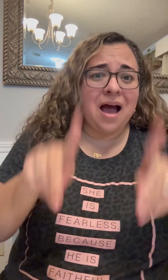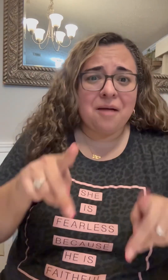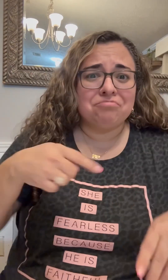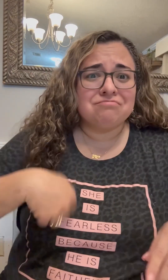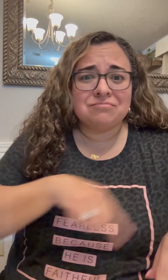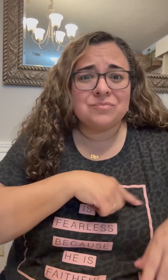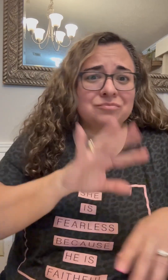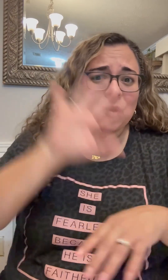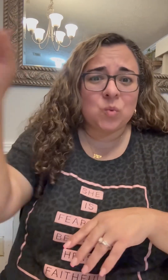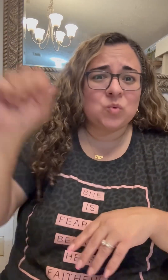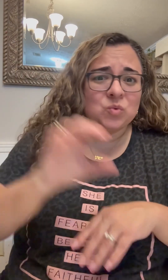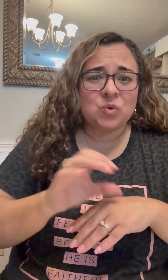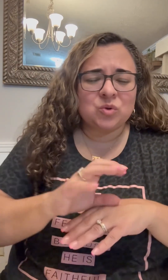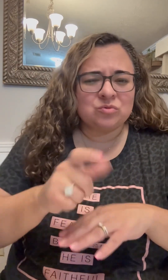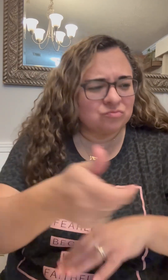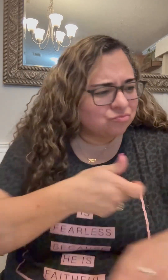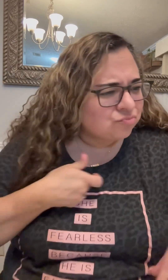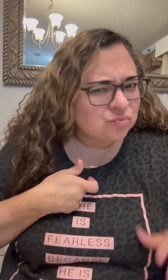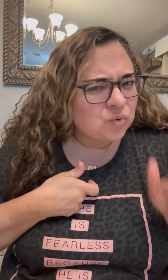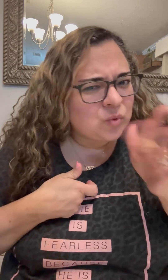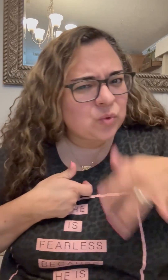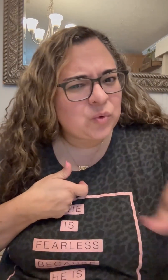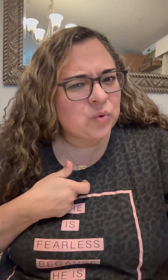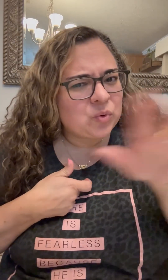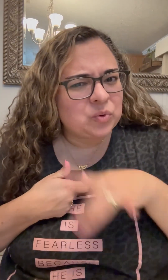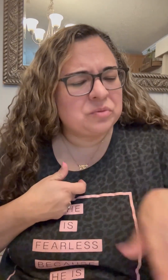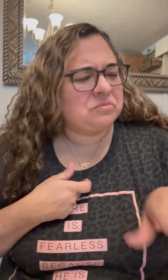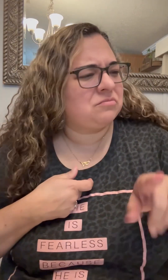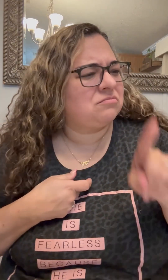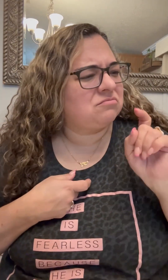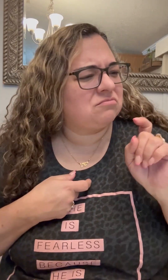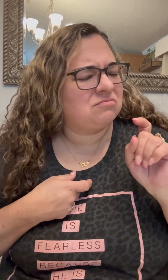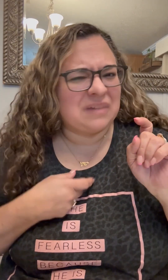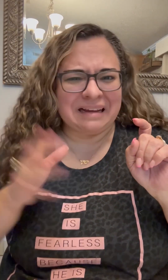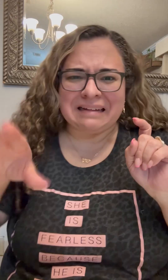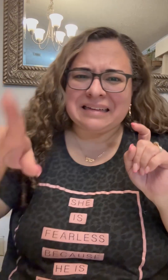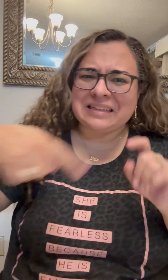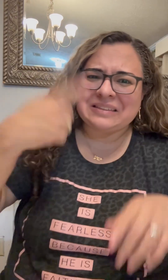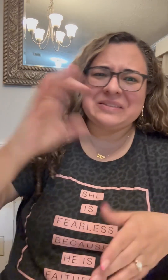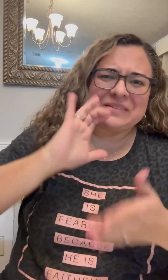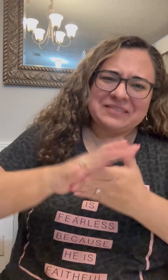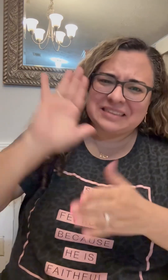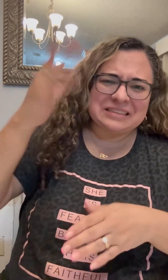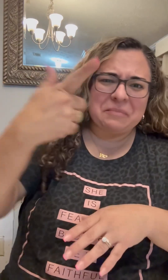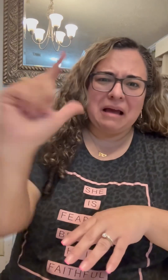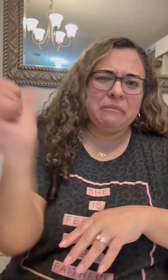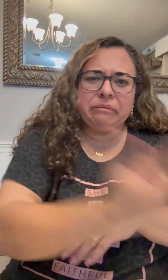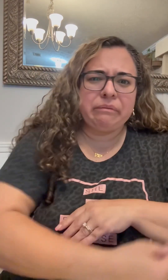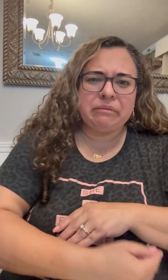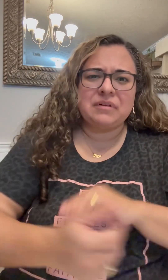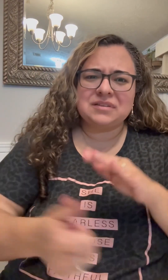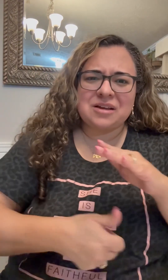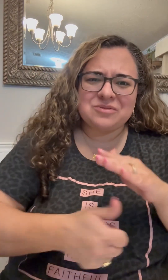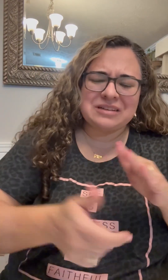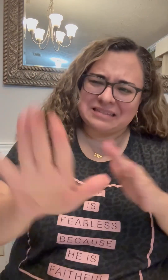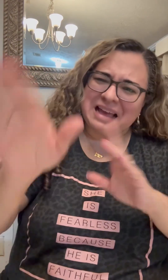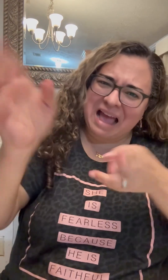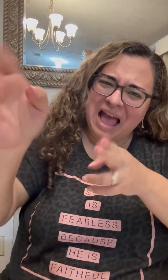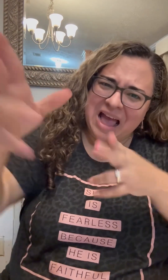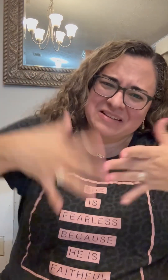no, they're here. They're ready to pick us up, take us to the church. He opened the door. No one was there. And he told his wife, oh, my gosh, the driver must